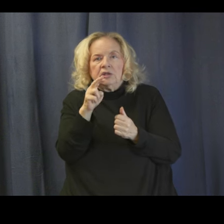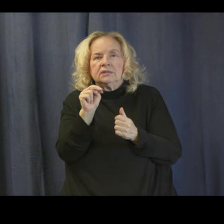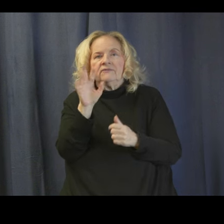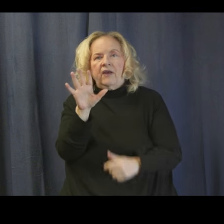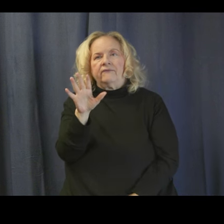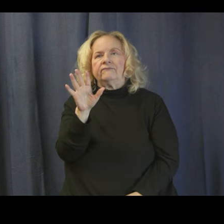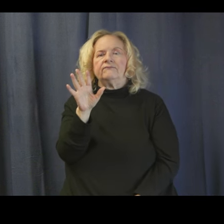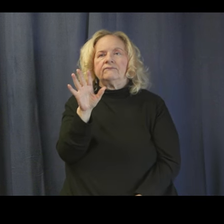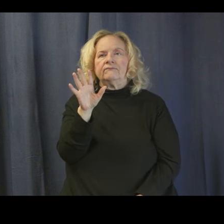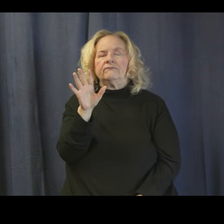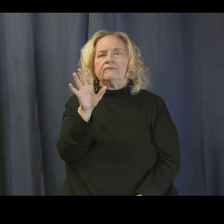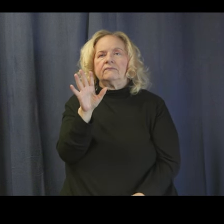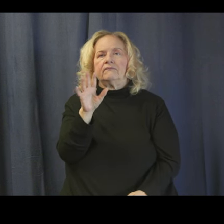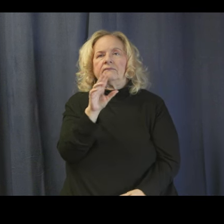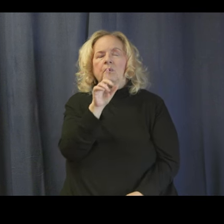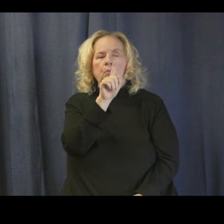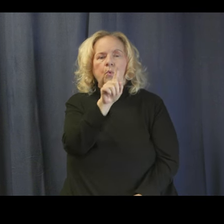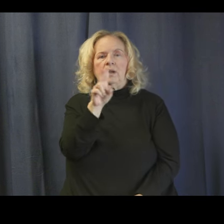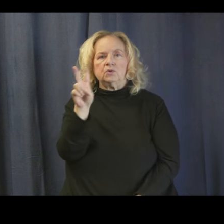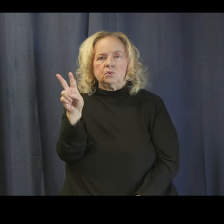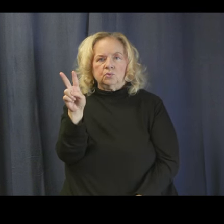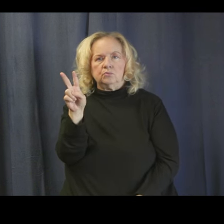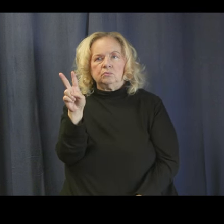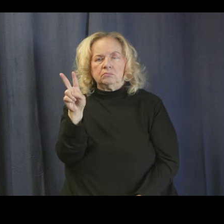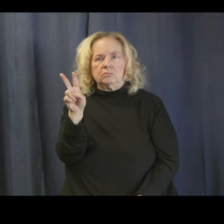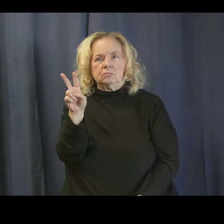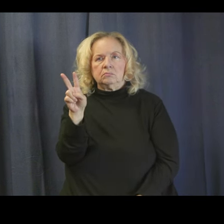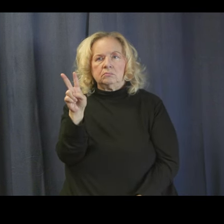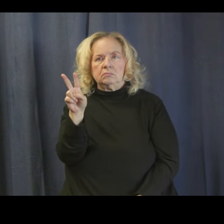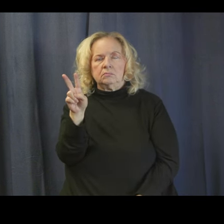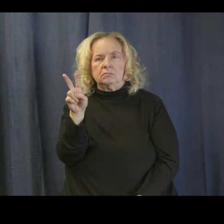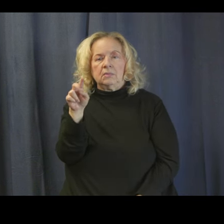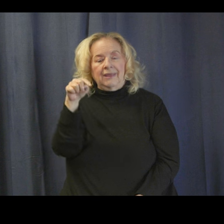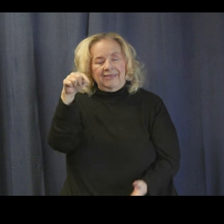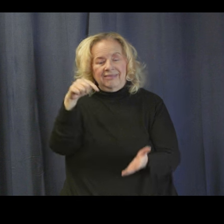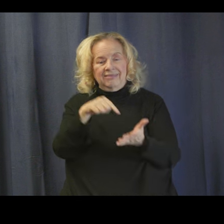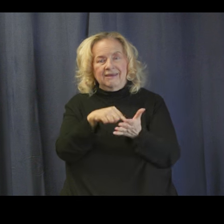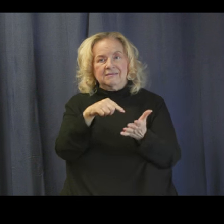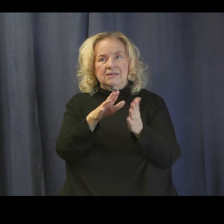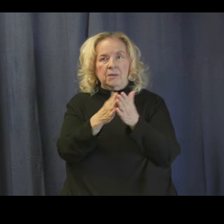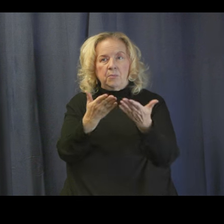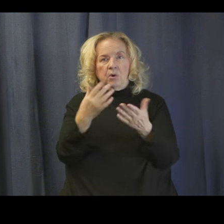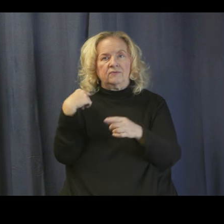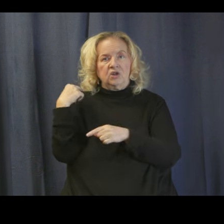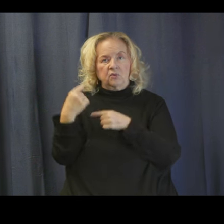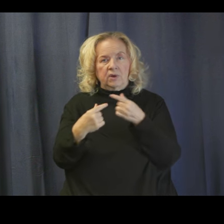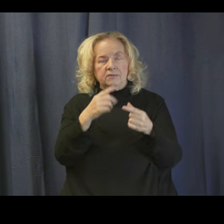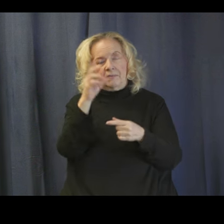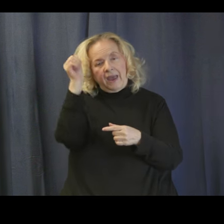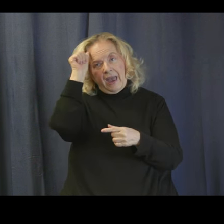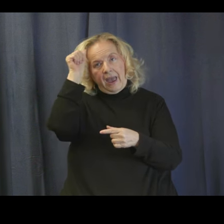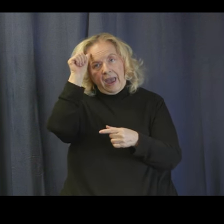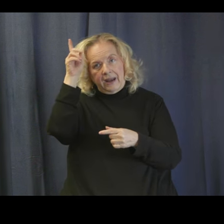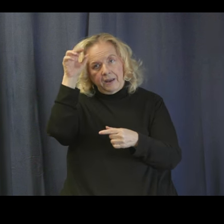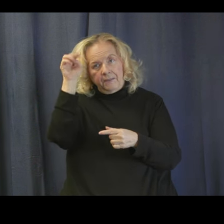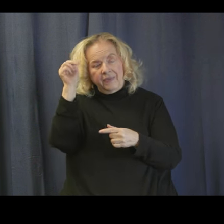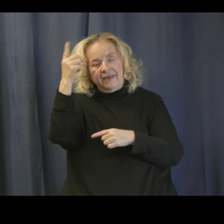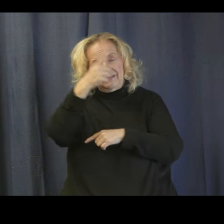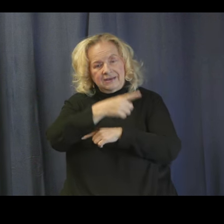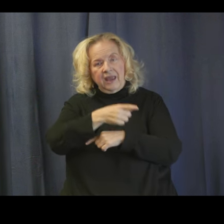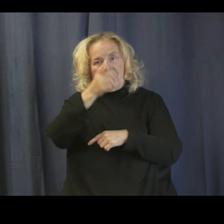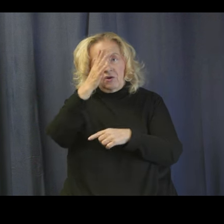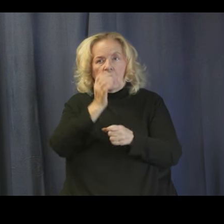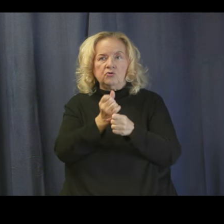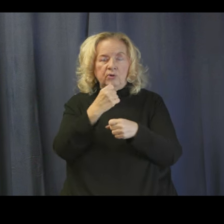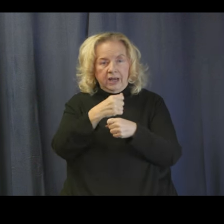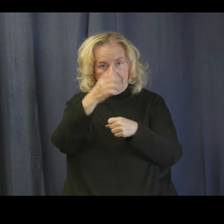Here's Genesis 5, verse 1 and 2. It says, this is the book of the generations of Adam. In